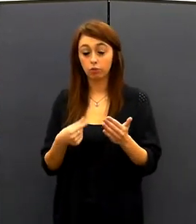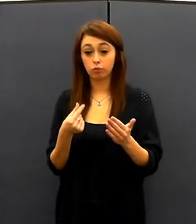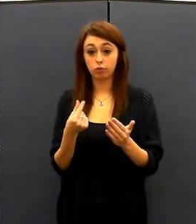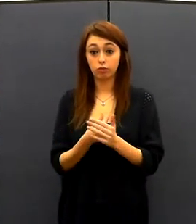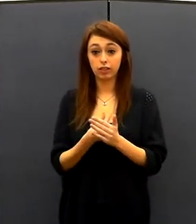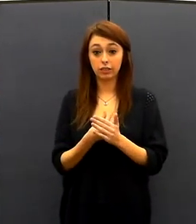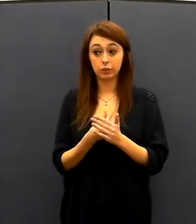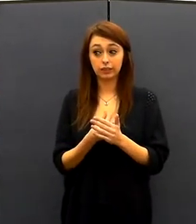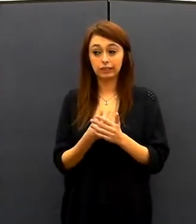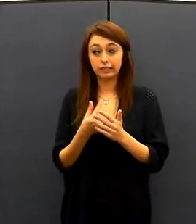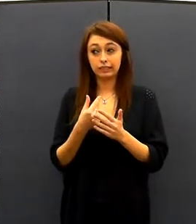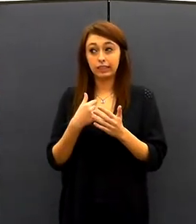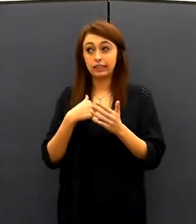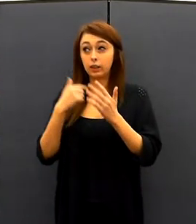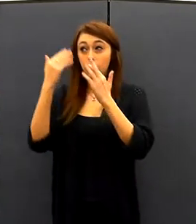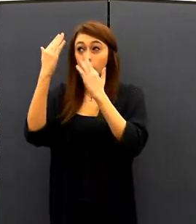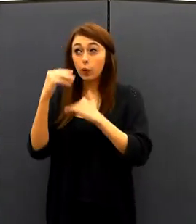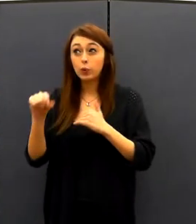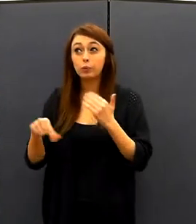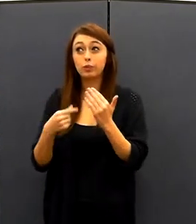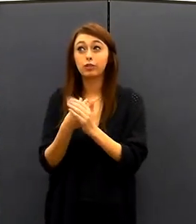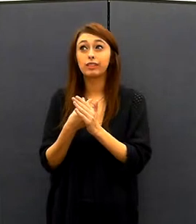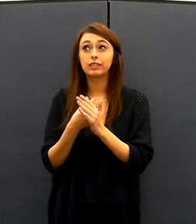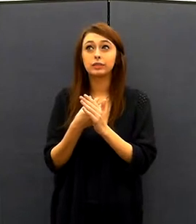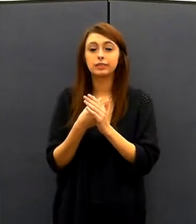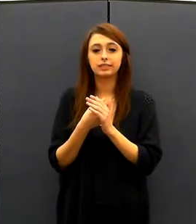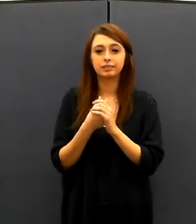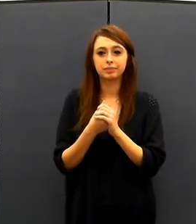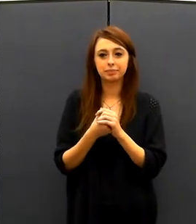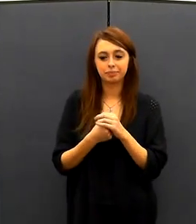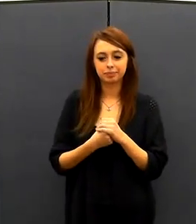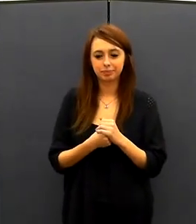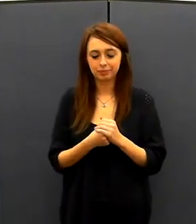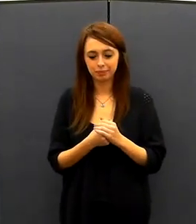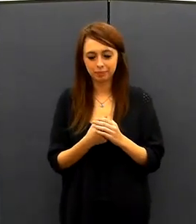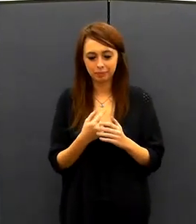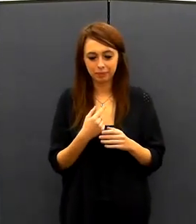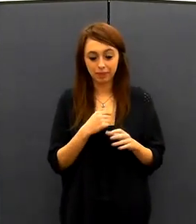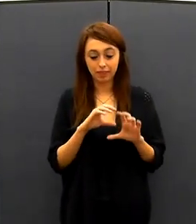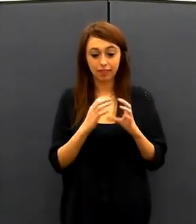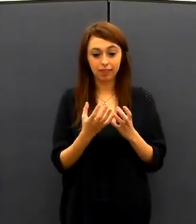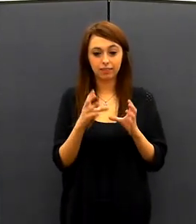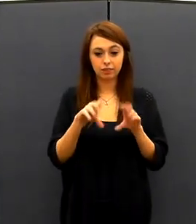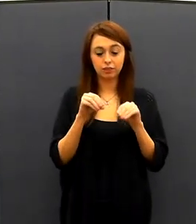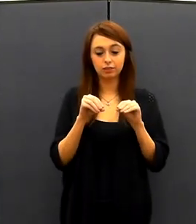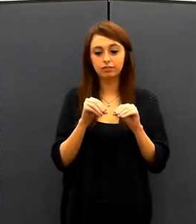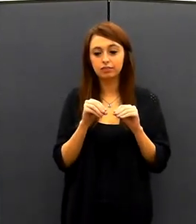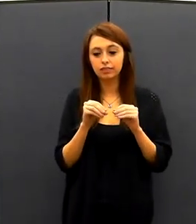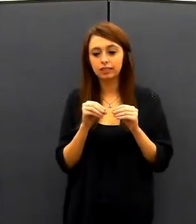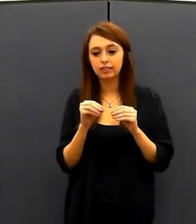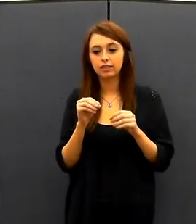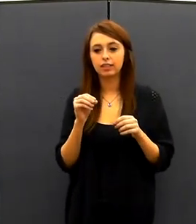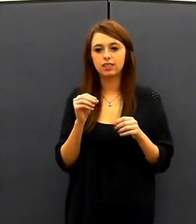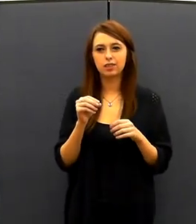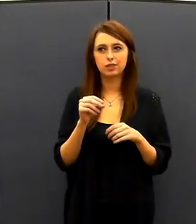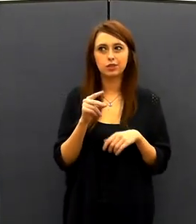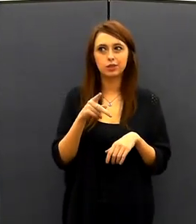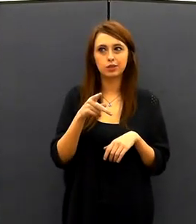that I graduate. I took a class and it was a sociology course and this professor would not work for anything.